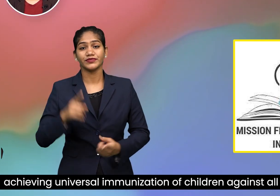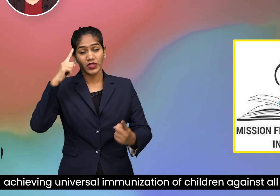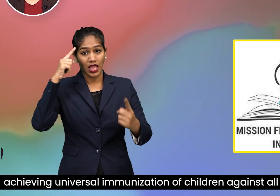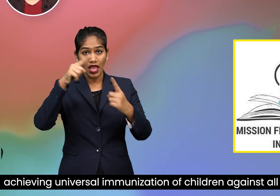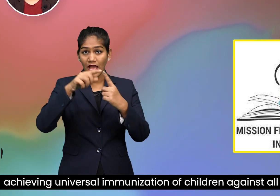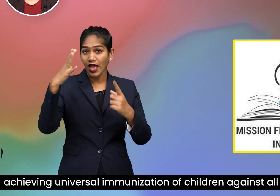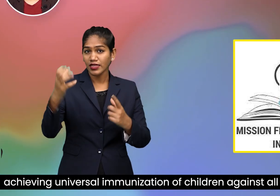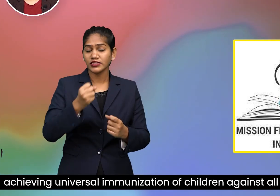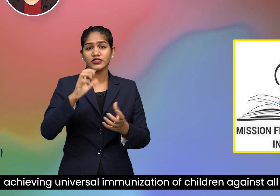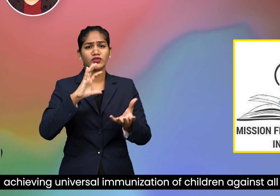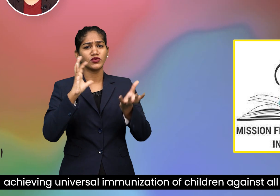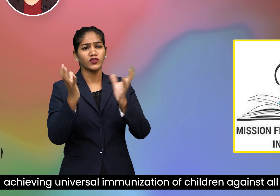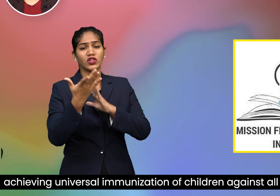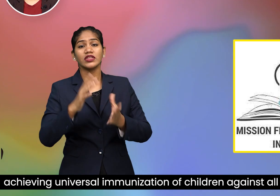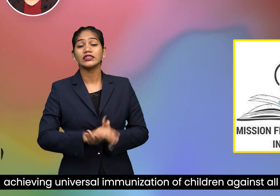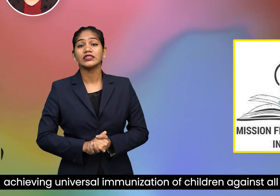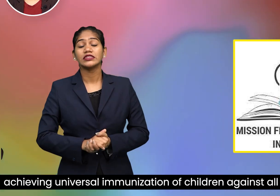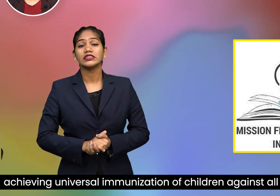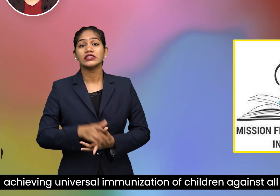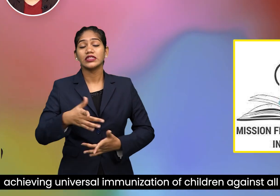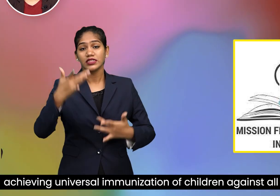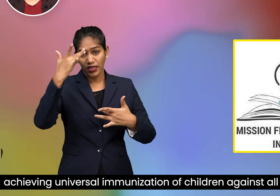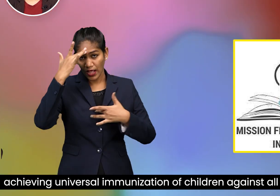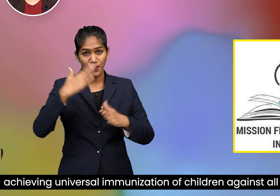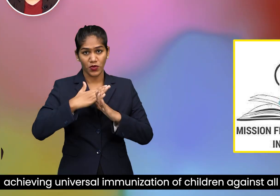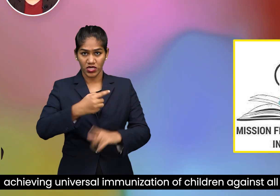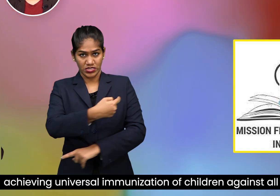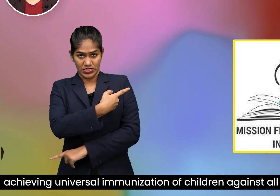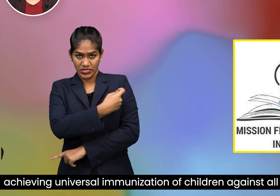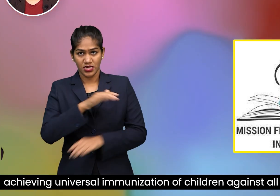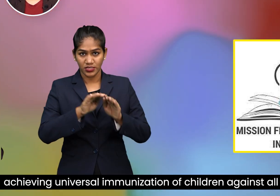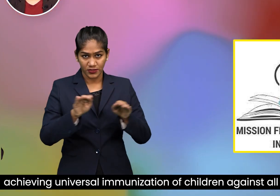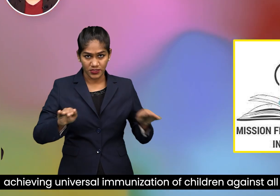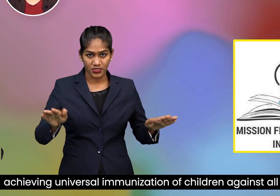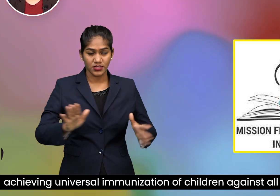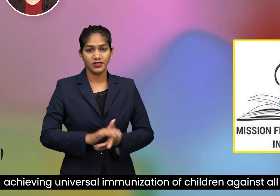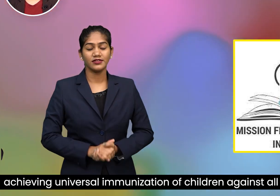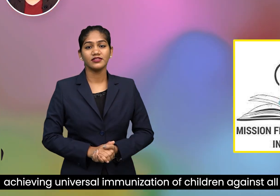achieving universal immunization of children,